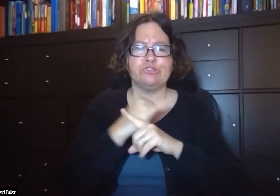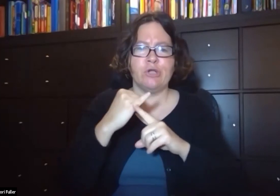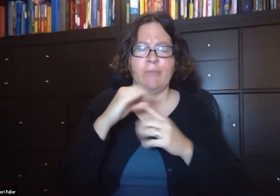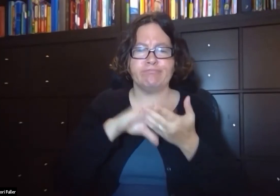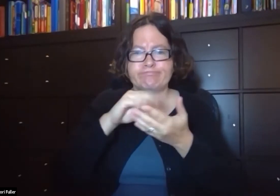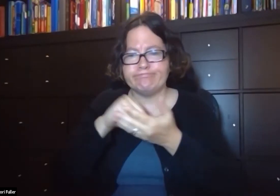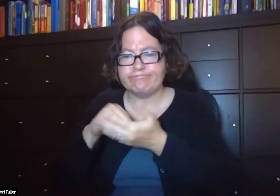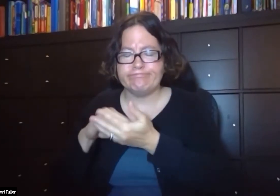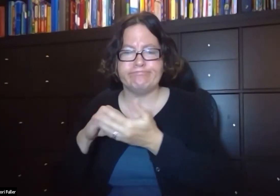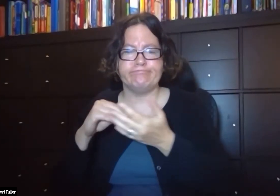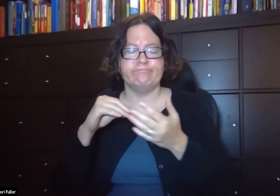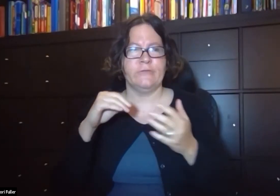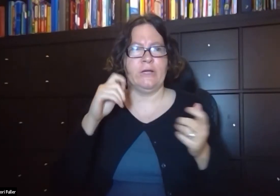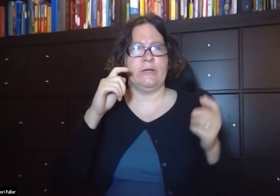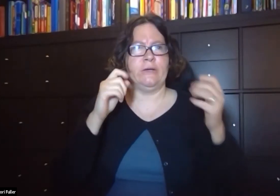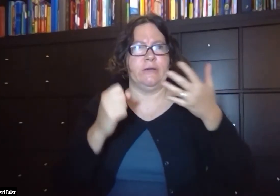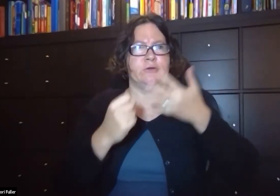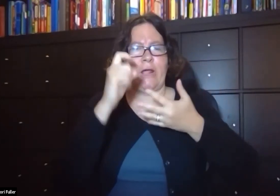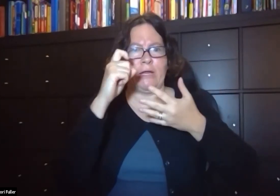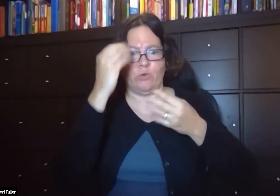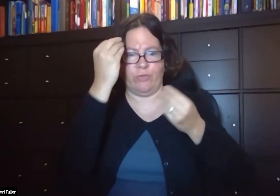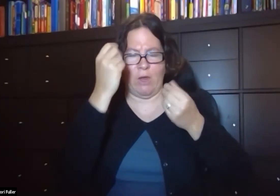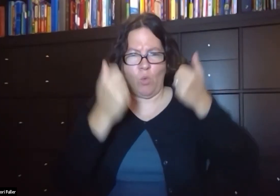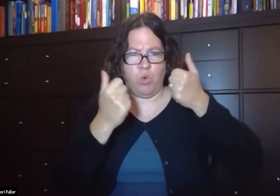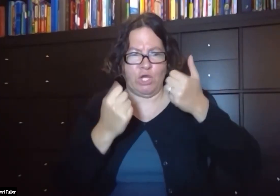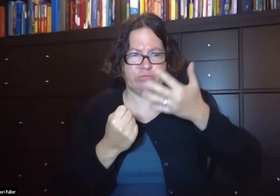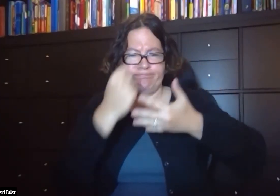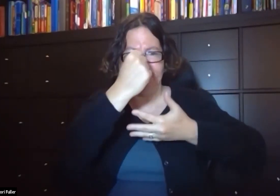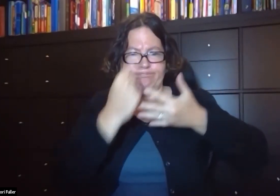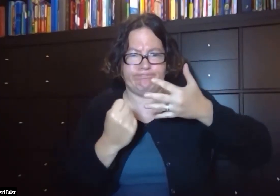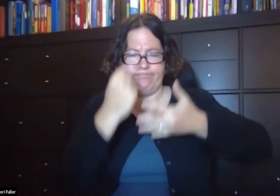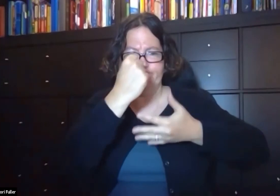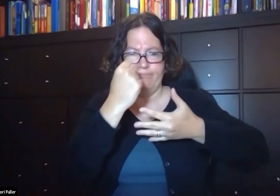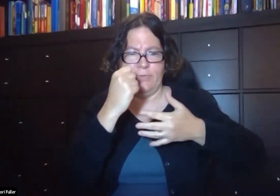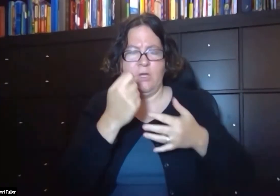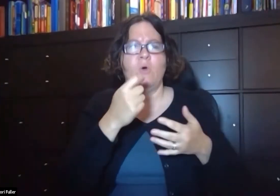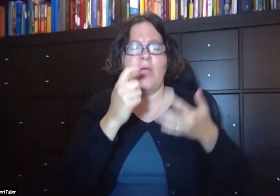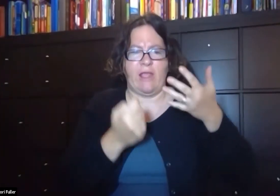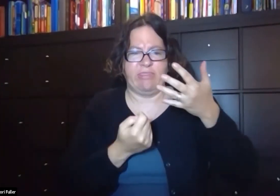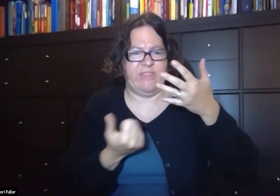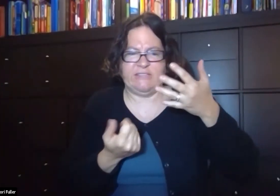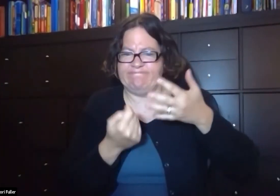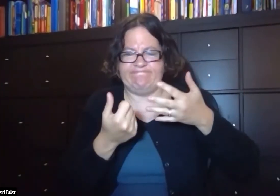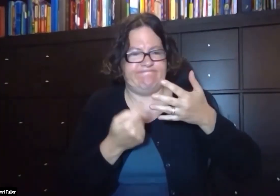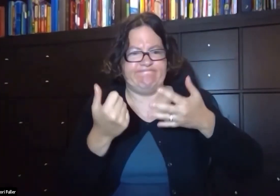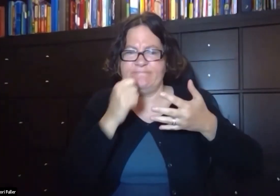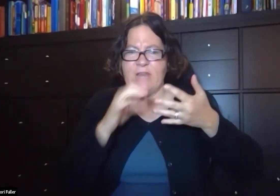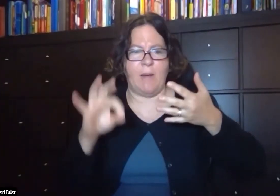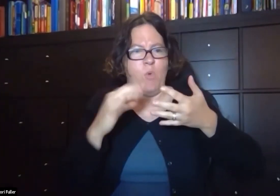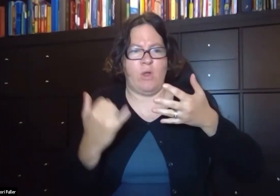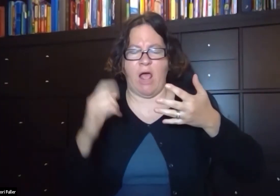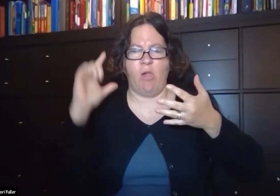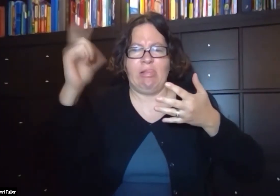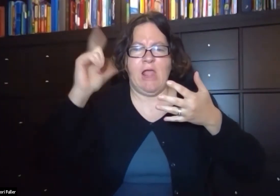their education online. I was still going through my internship. And so trying to